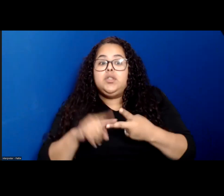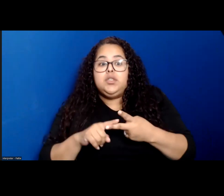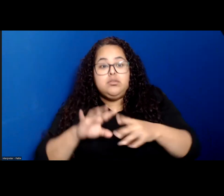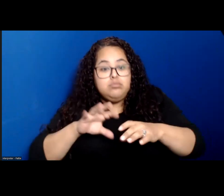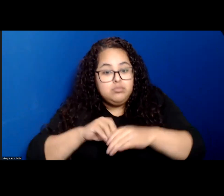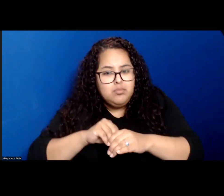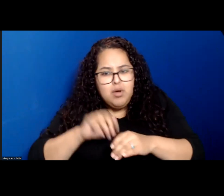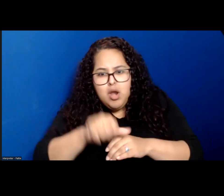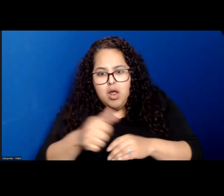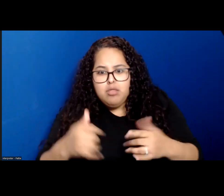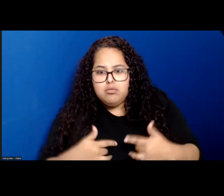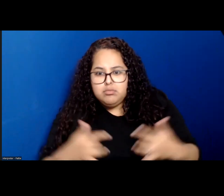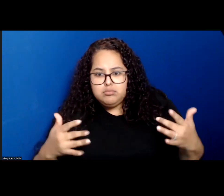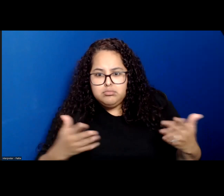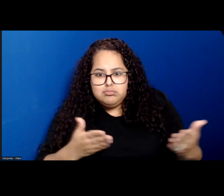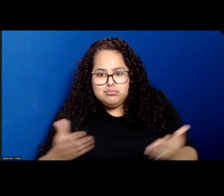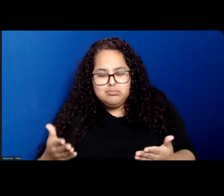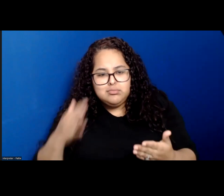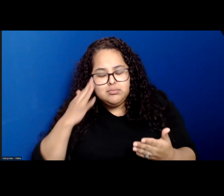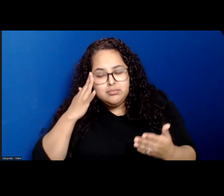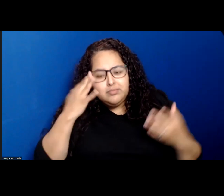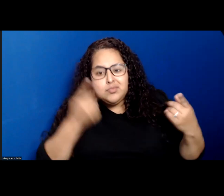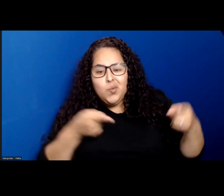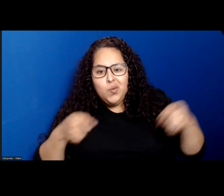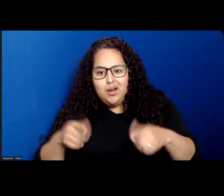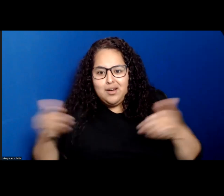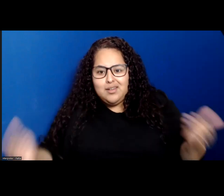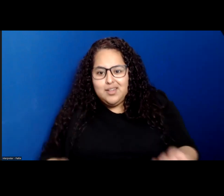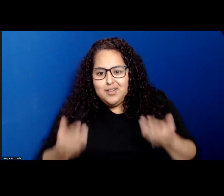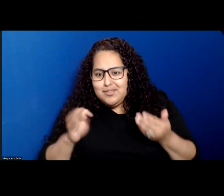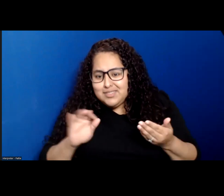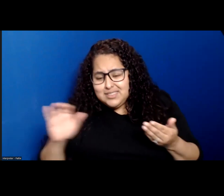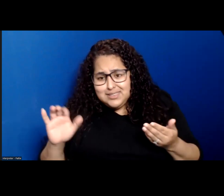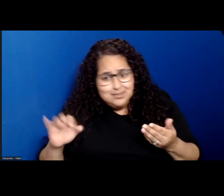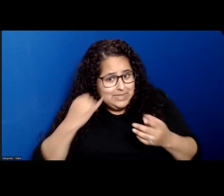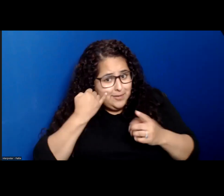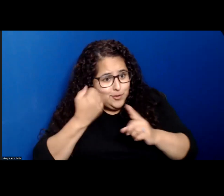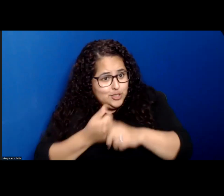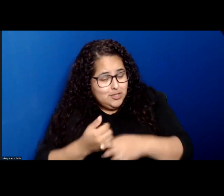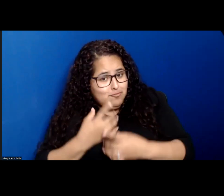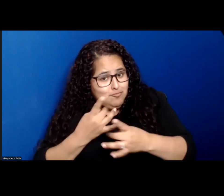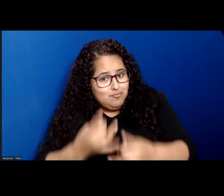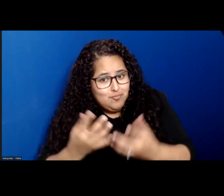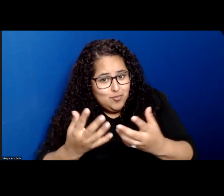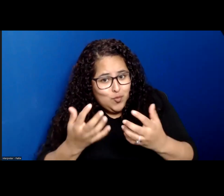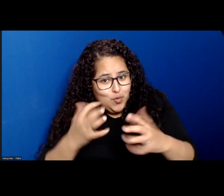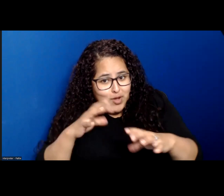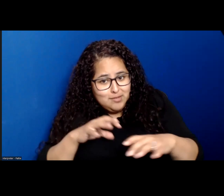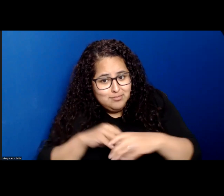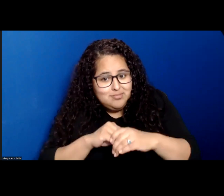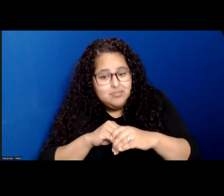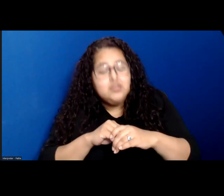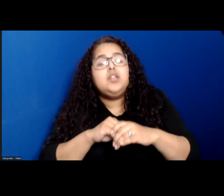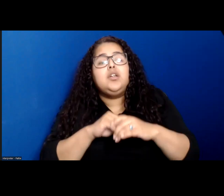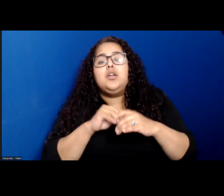in other things that are events here at school. If you're interested, you can you